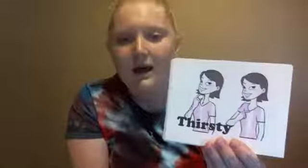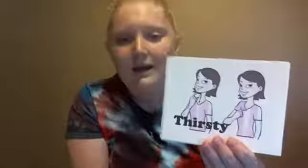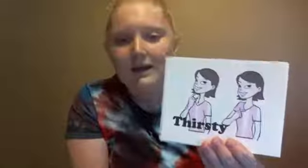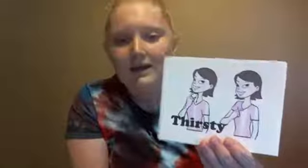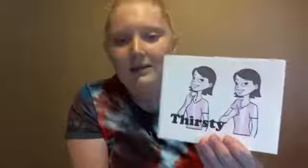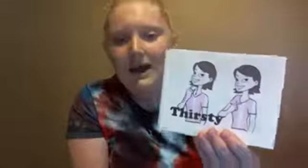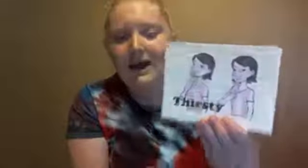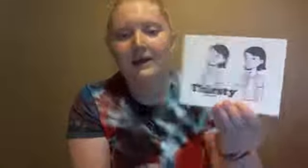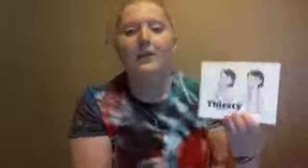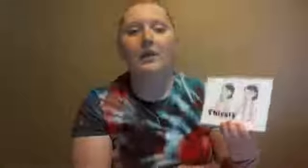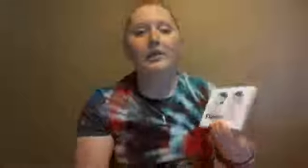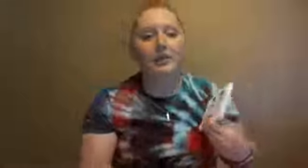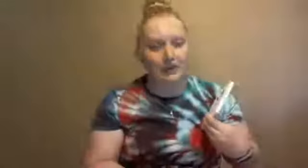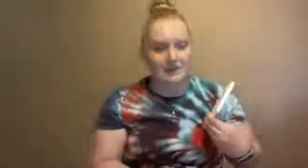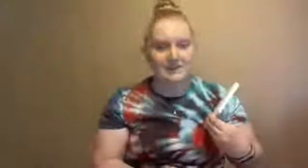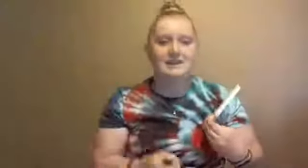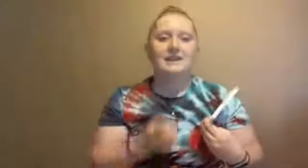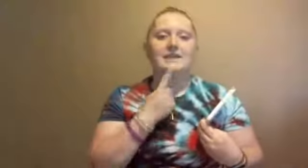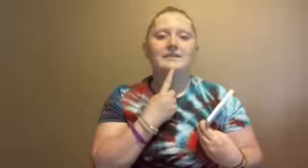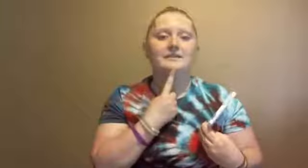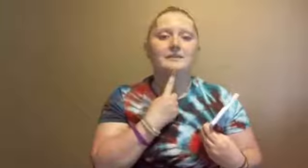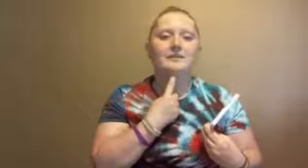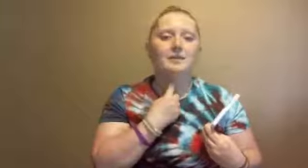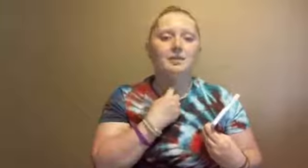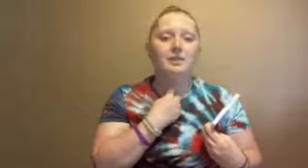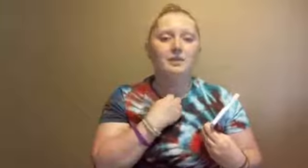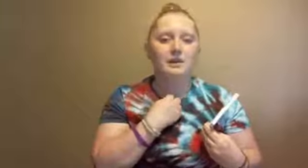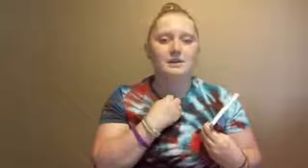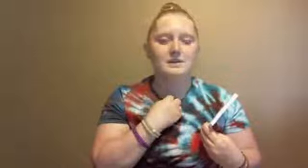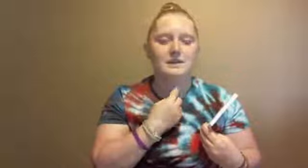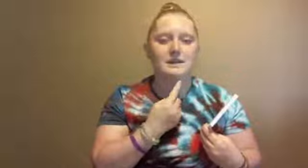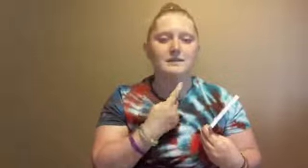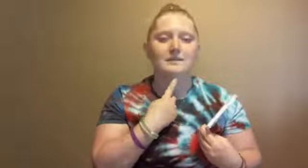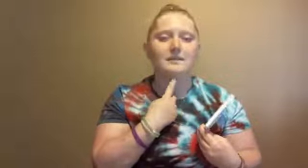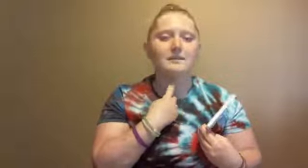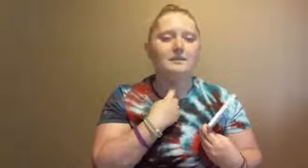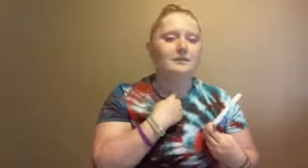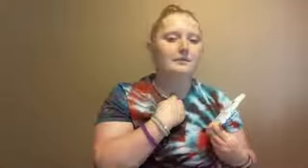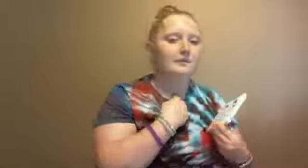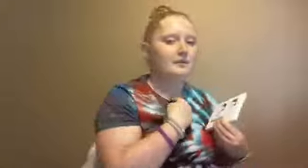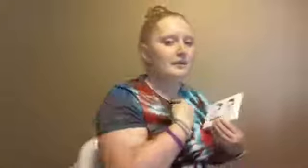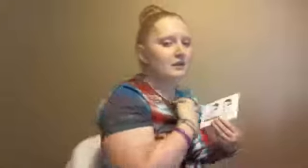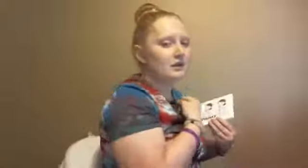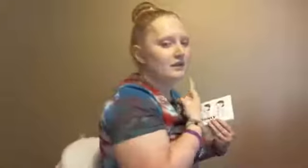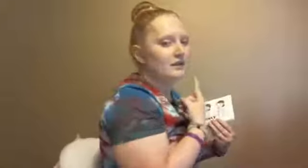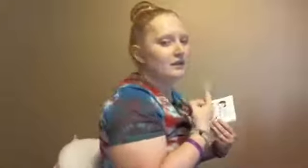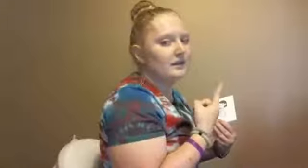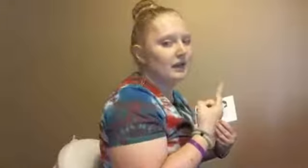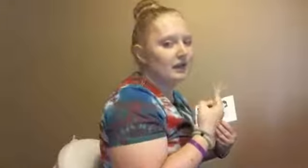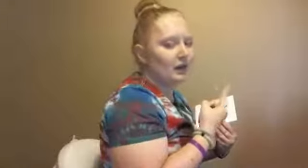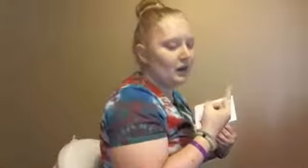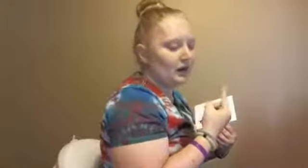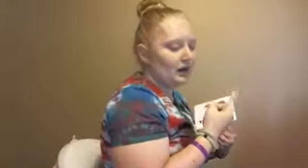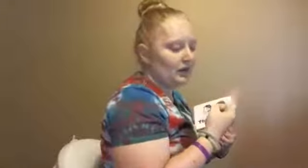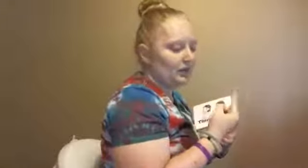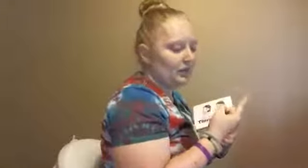And then we have thirsty. So, thirsty. So just take your